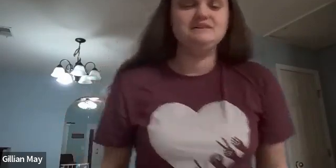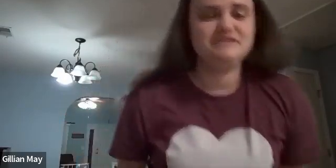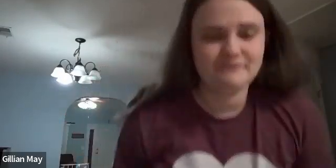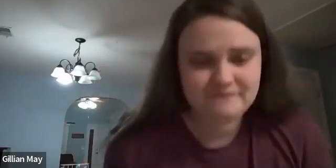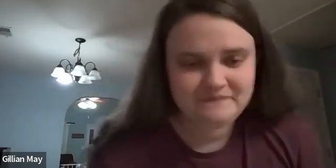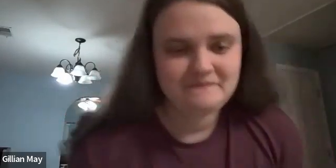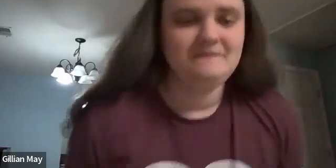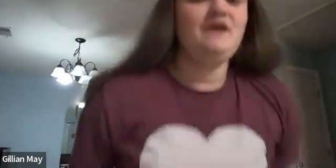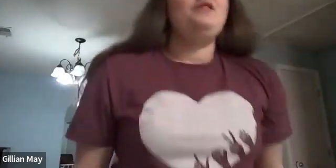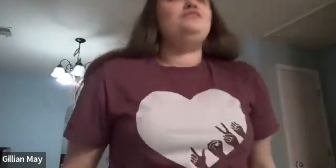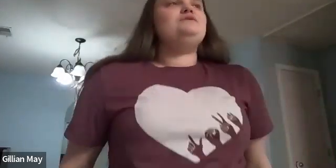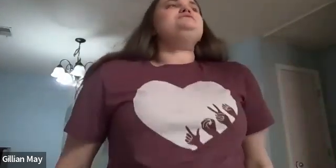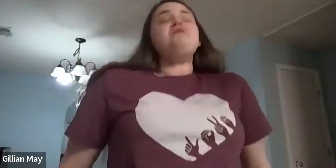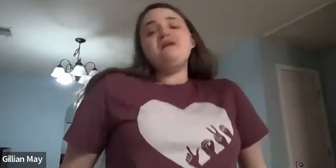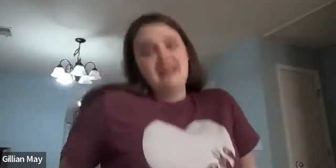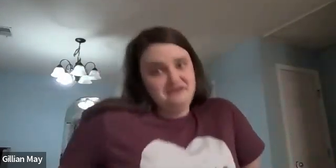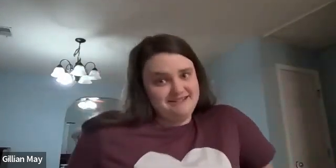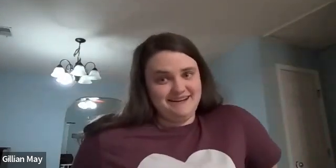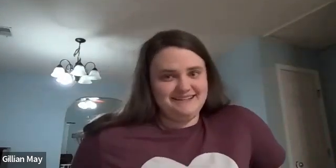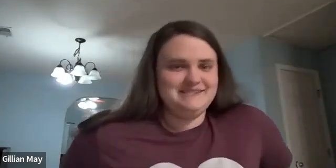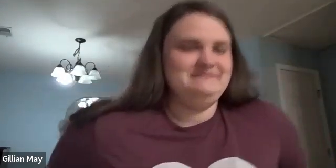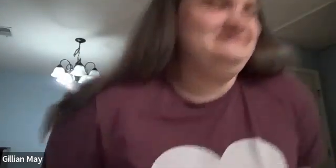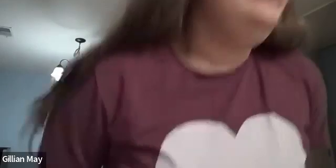So those are our angry signs.